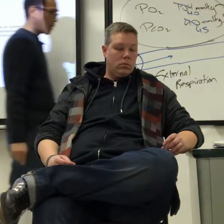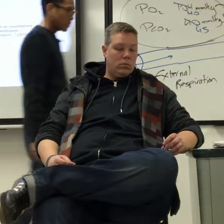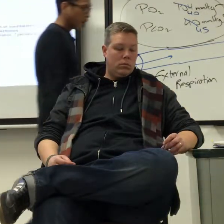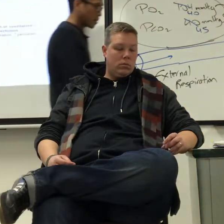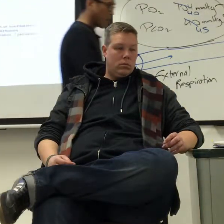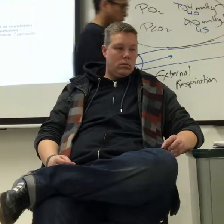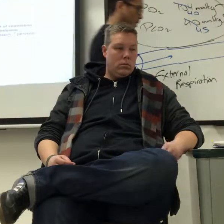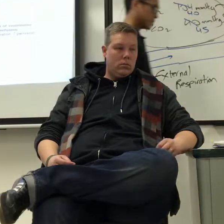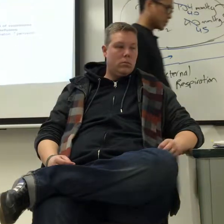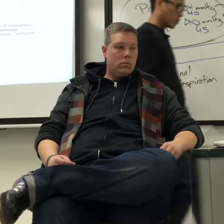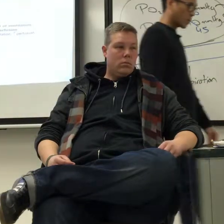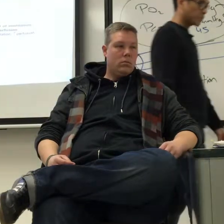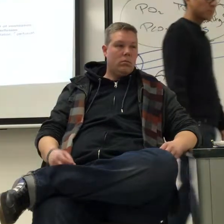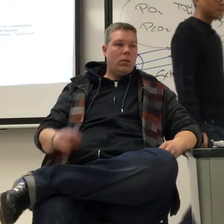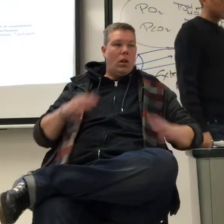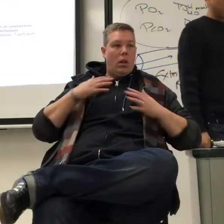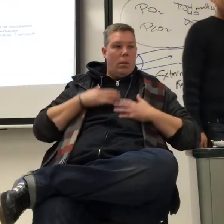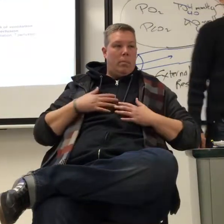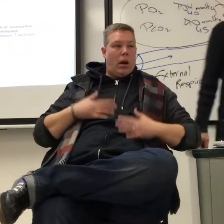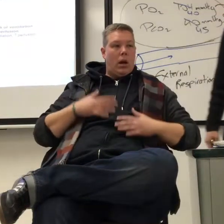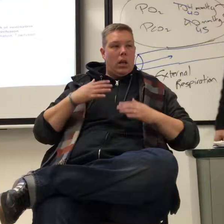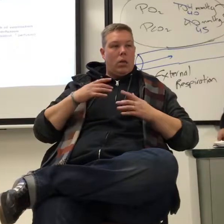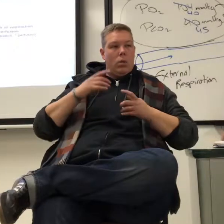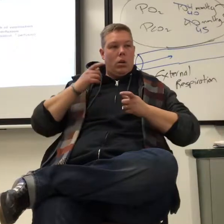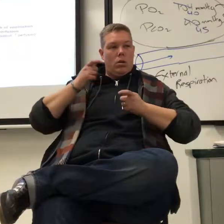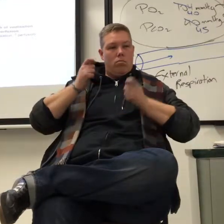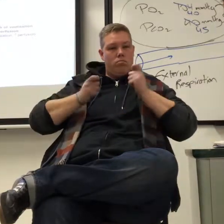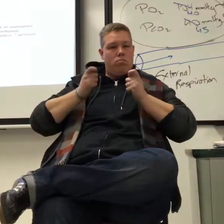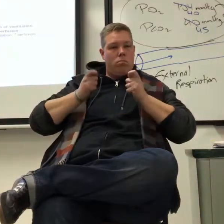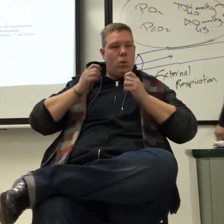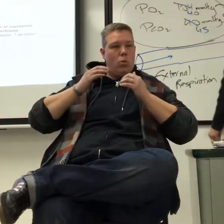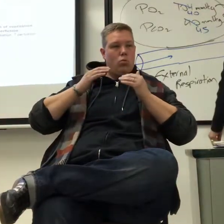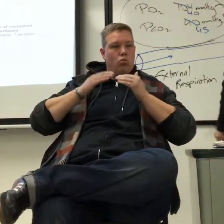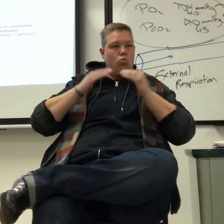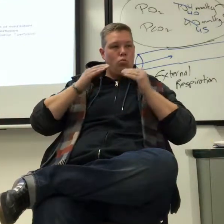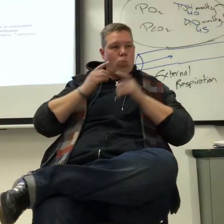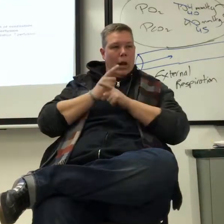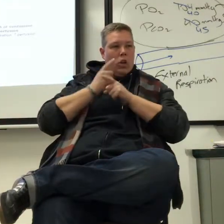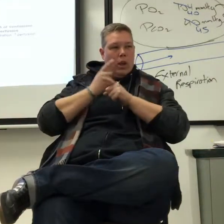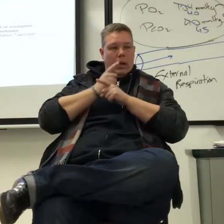Look at how the body regulates it when there's a mismatch in ventilation to perfusion.